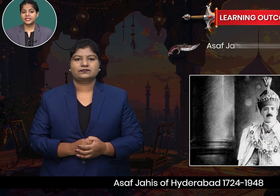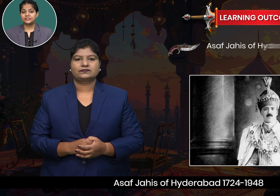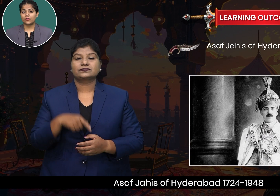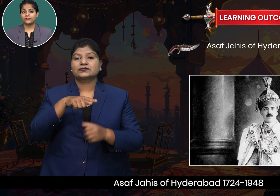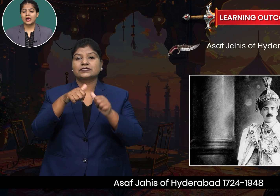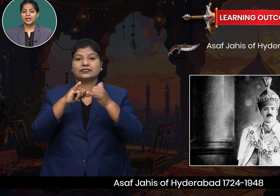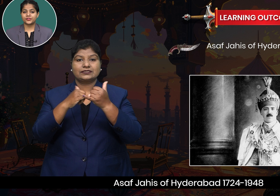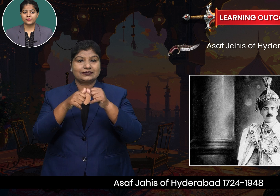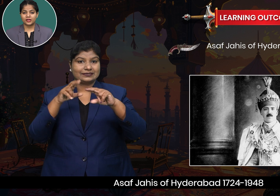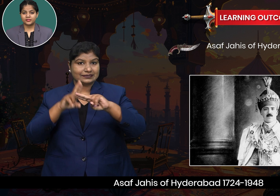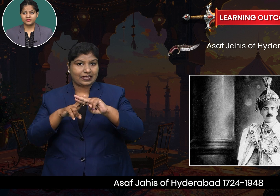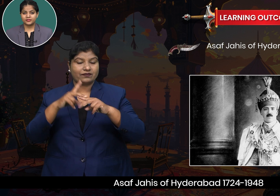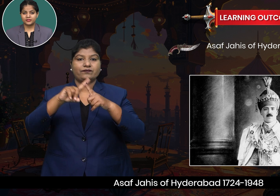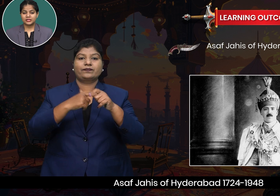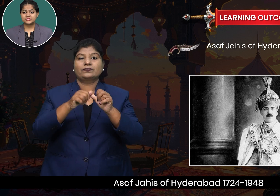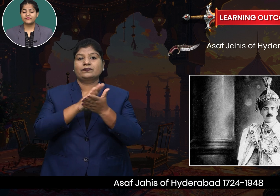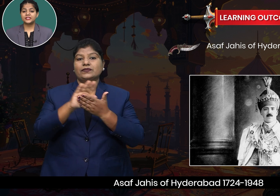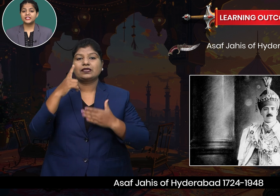Asaf Jahis of Hyderabad,